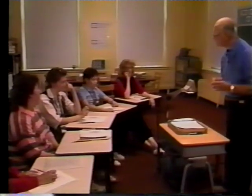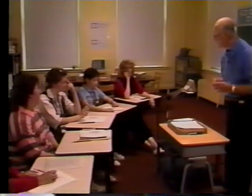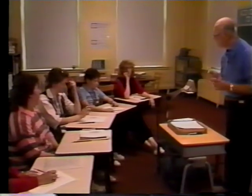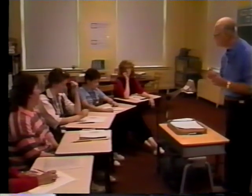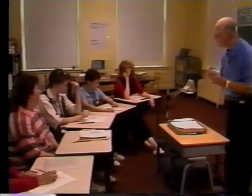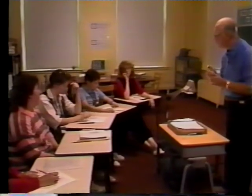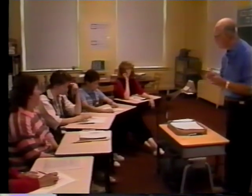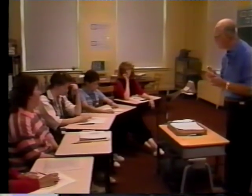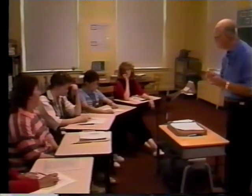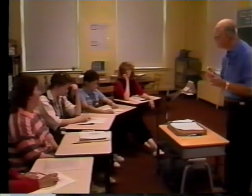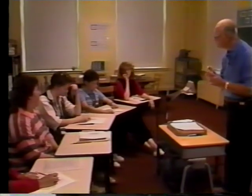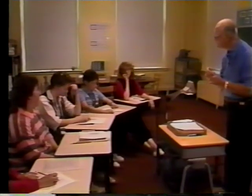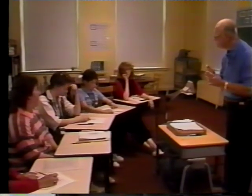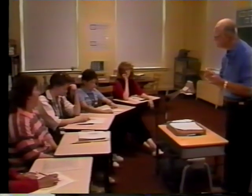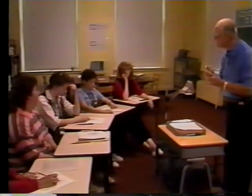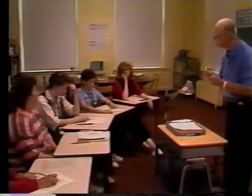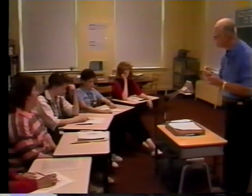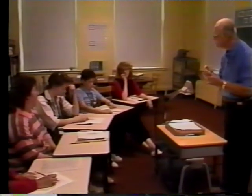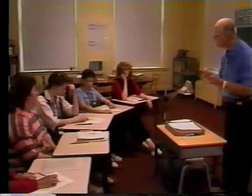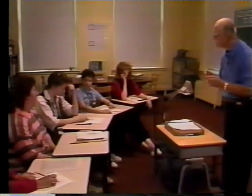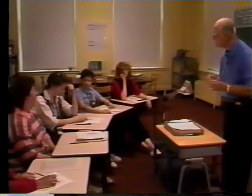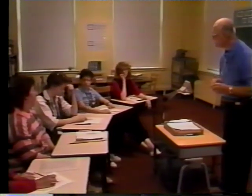What is the word? You